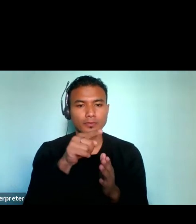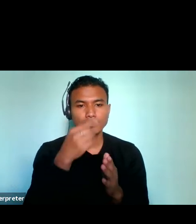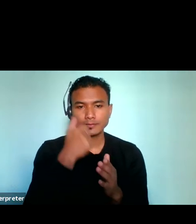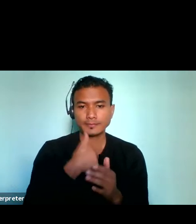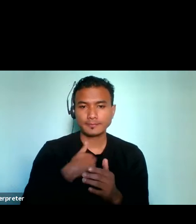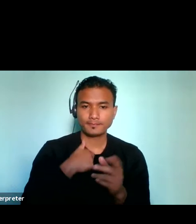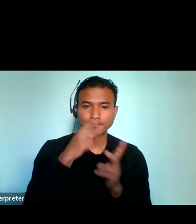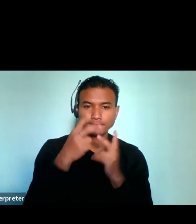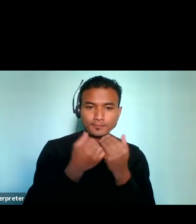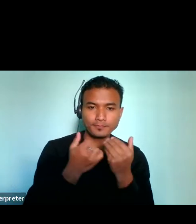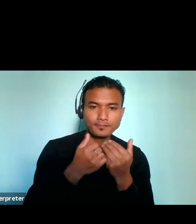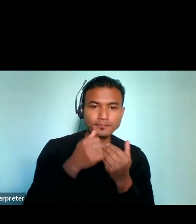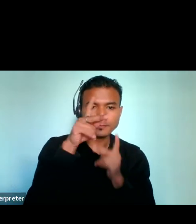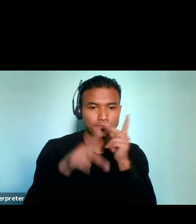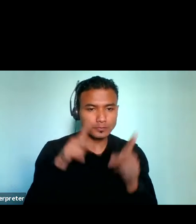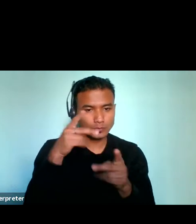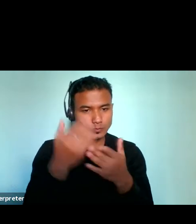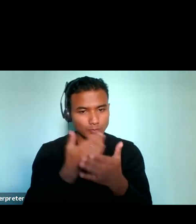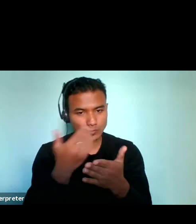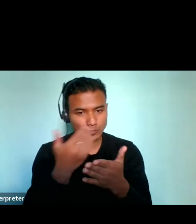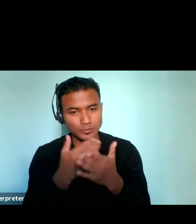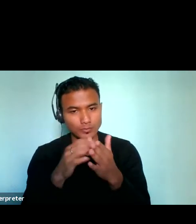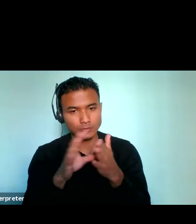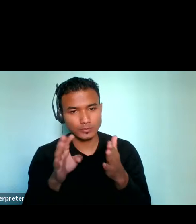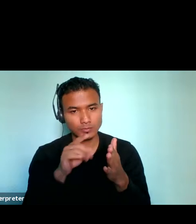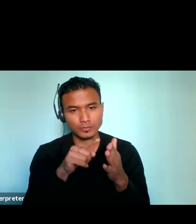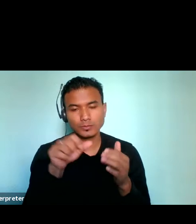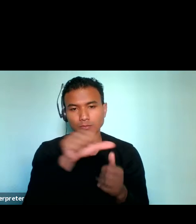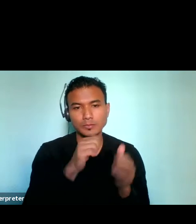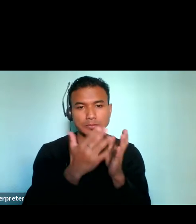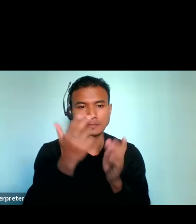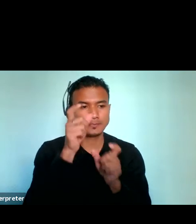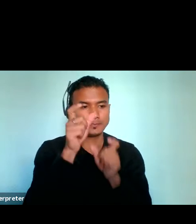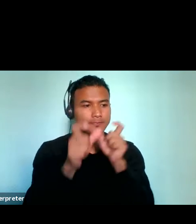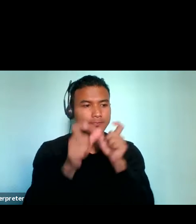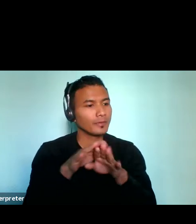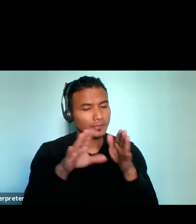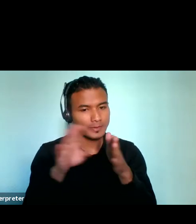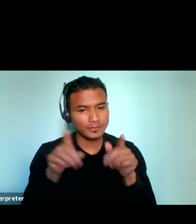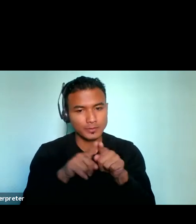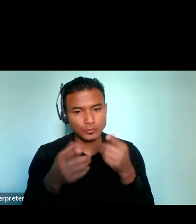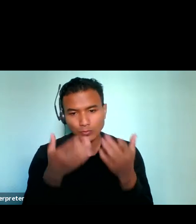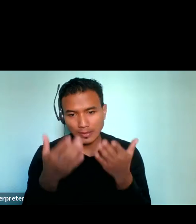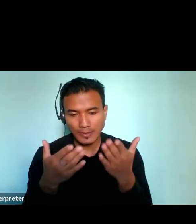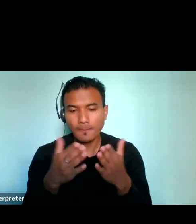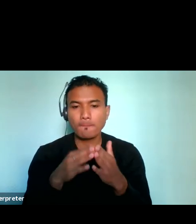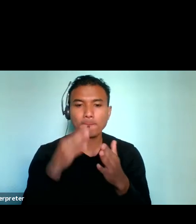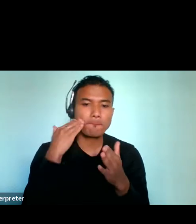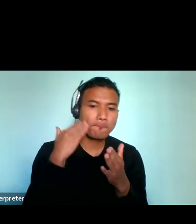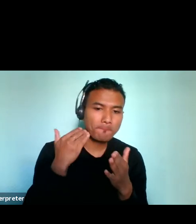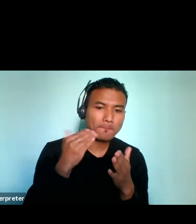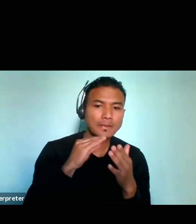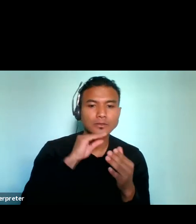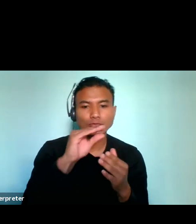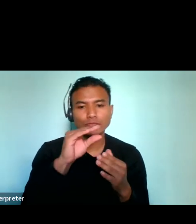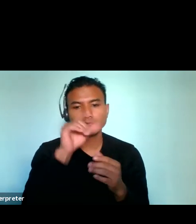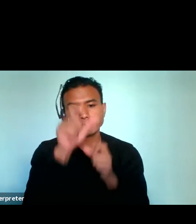about people's organizations being organizations that belong to indigenous peoples, to pastoralists, to women, to young